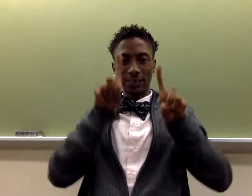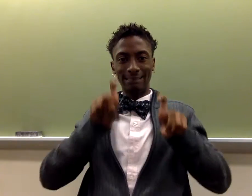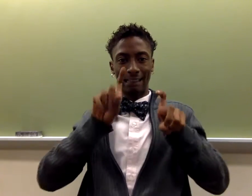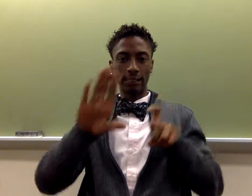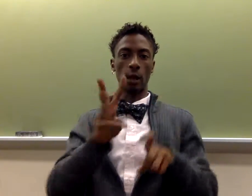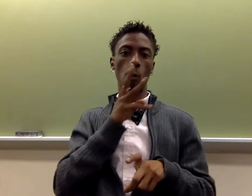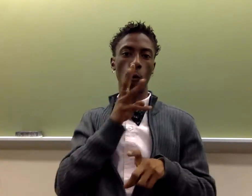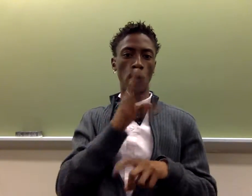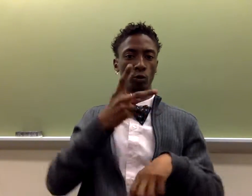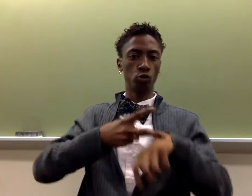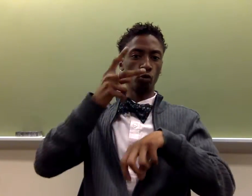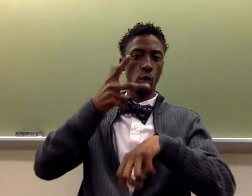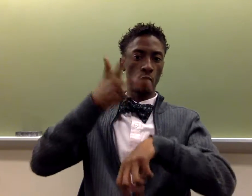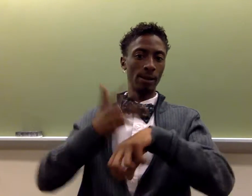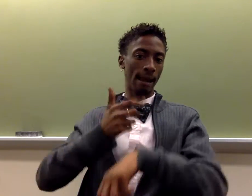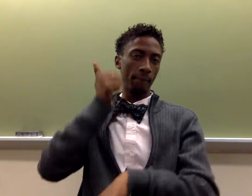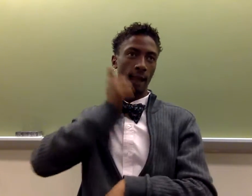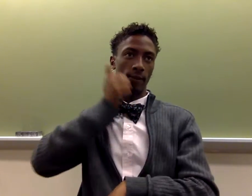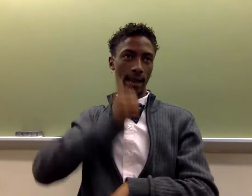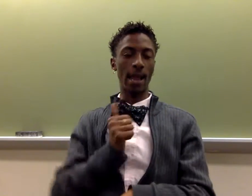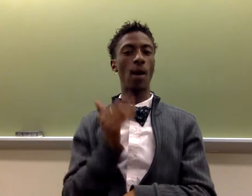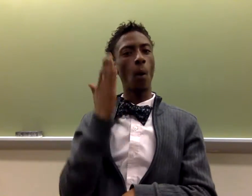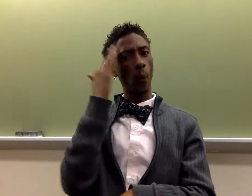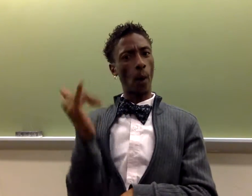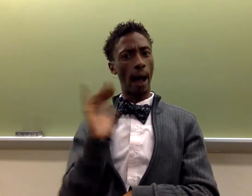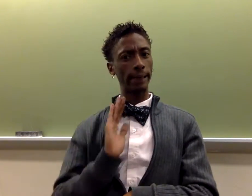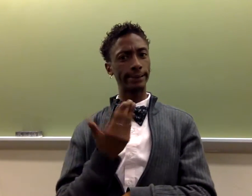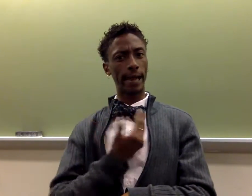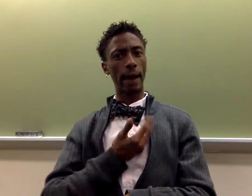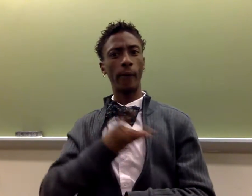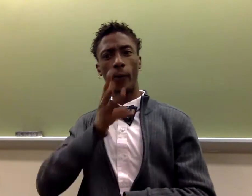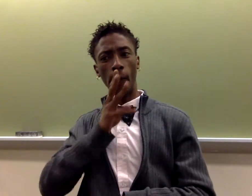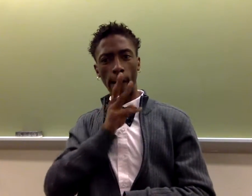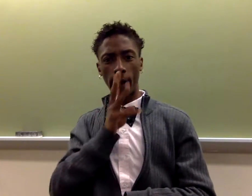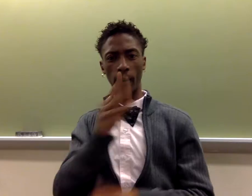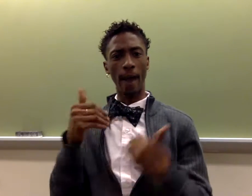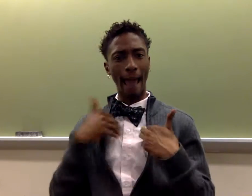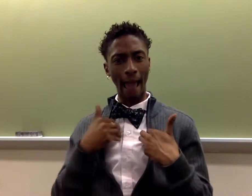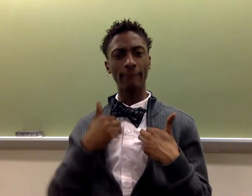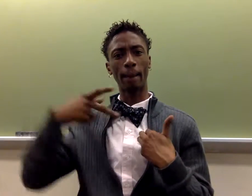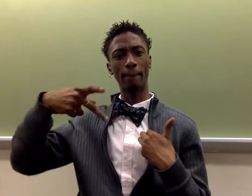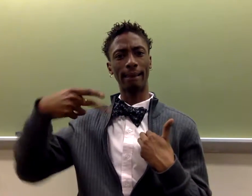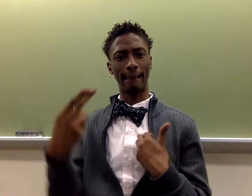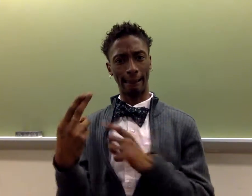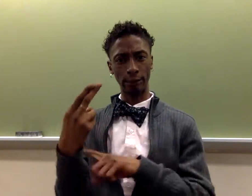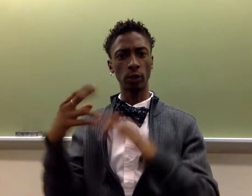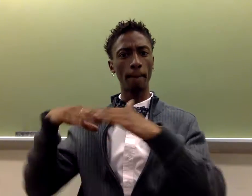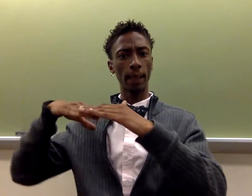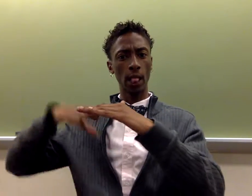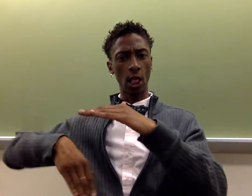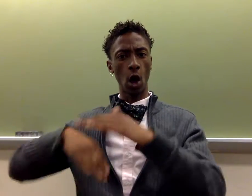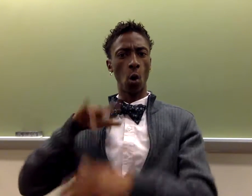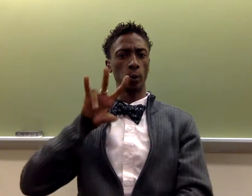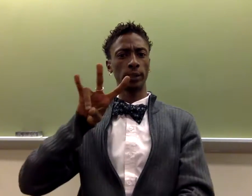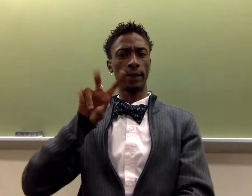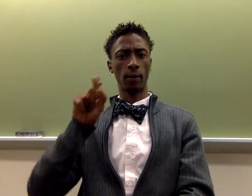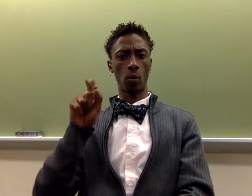day. Why is our water having a pH below 7.0?